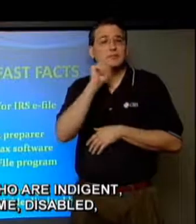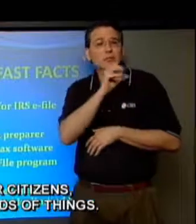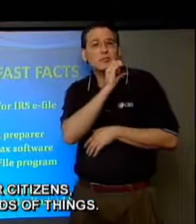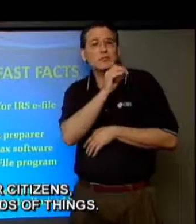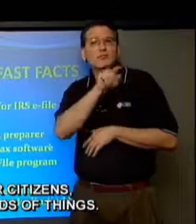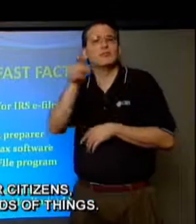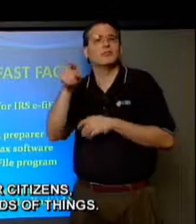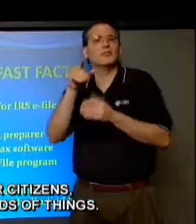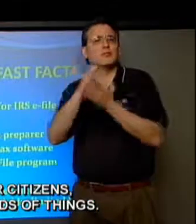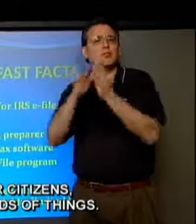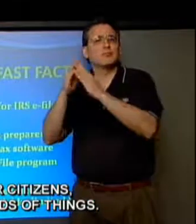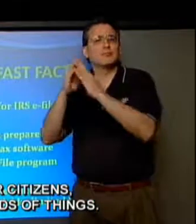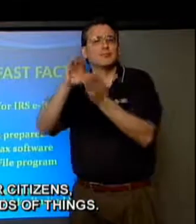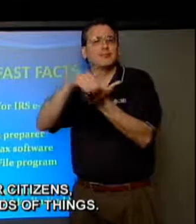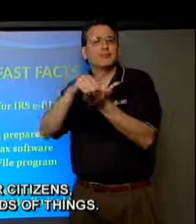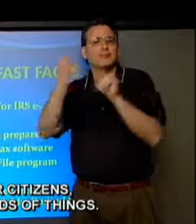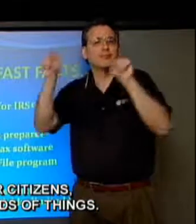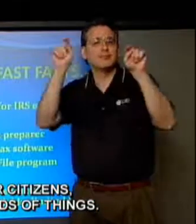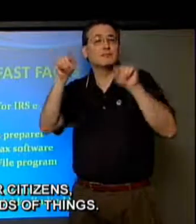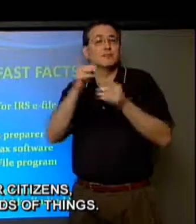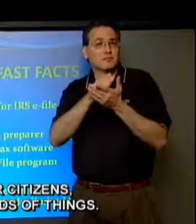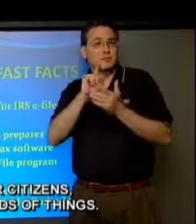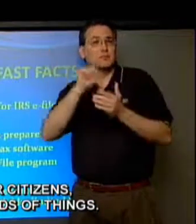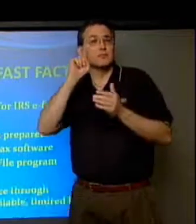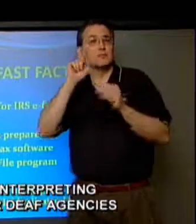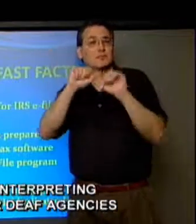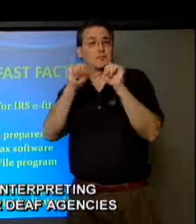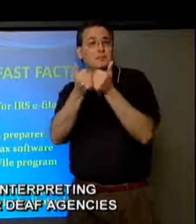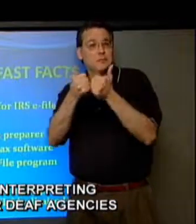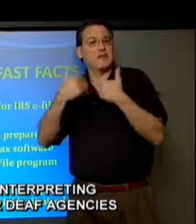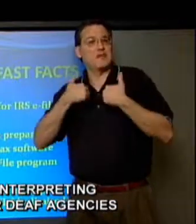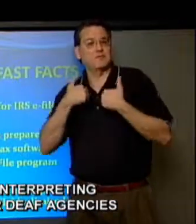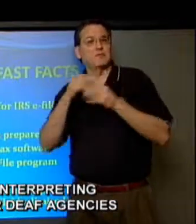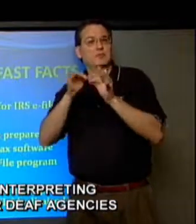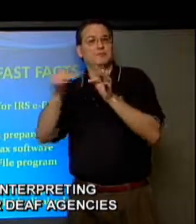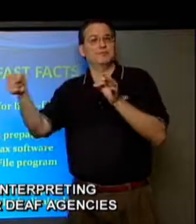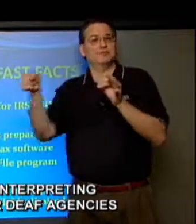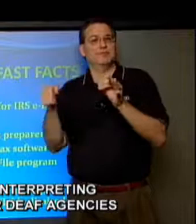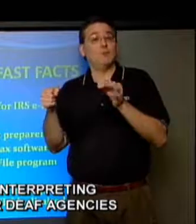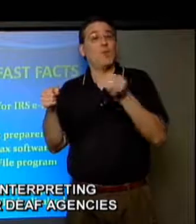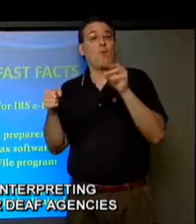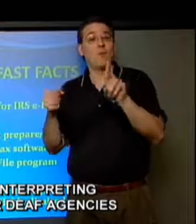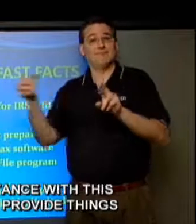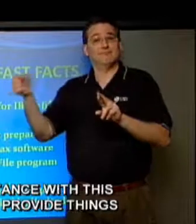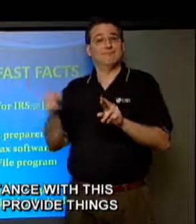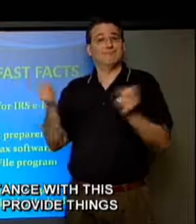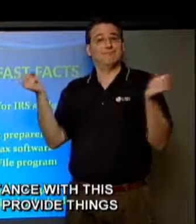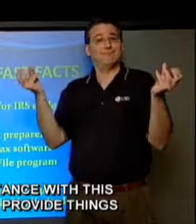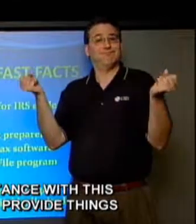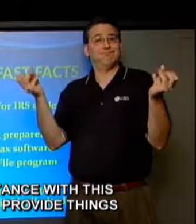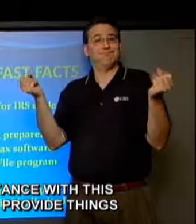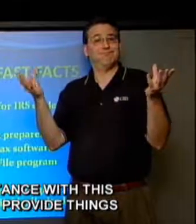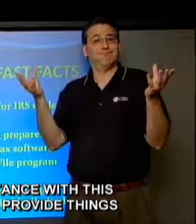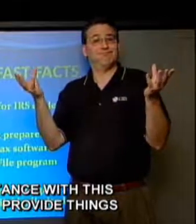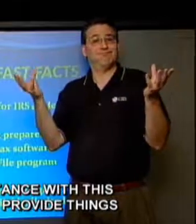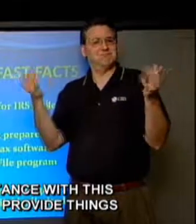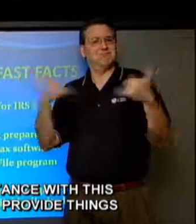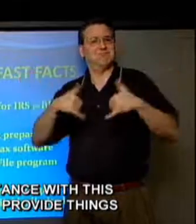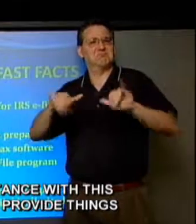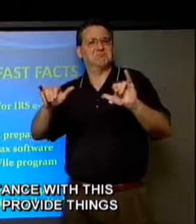or senior citizens. Those kinds of things. A lot of interpreting agencies or deaf agencies have assistance with this, so they can